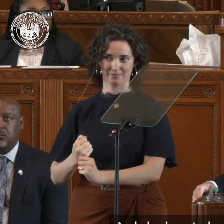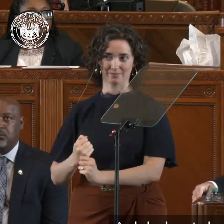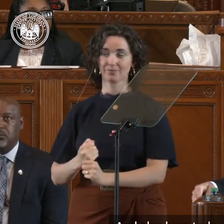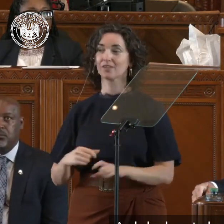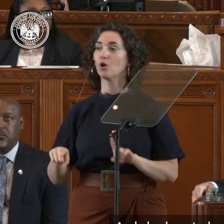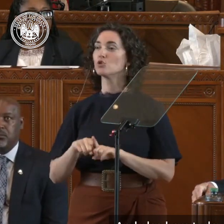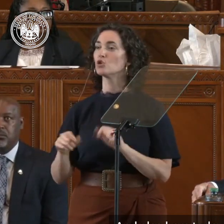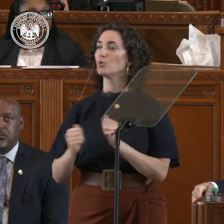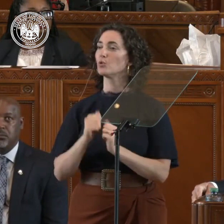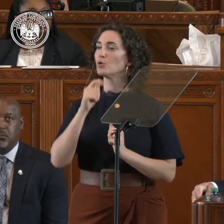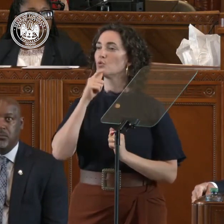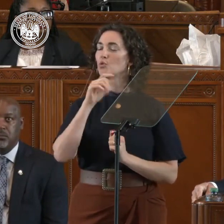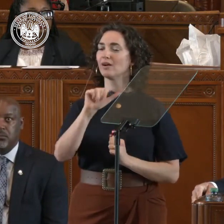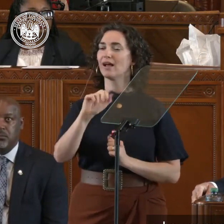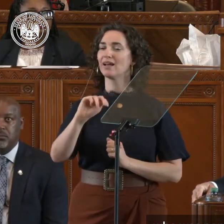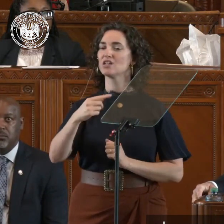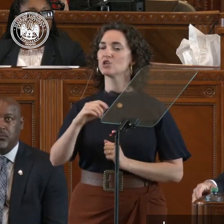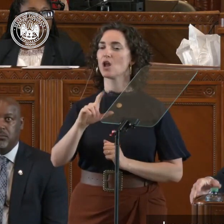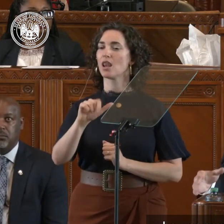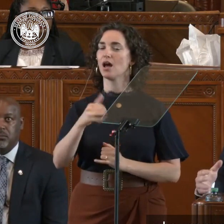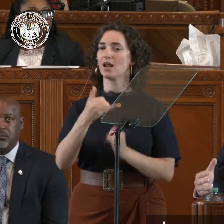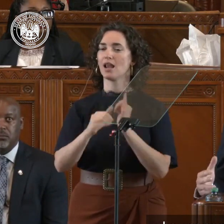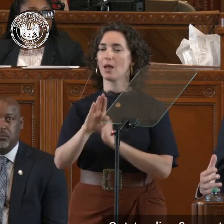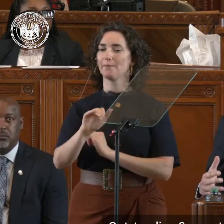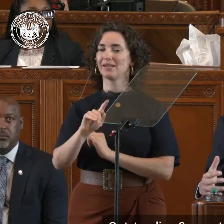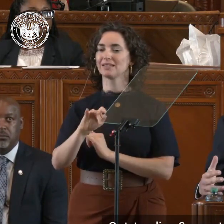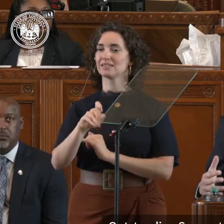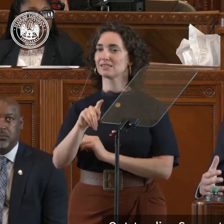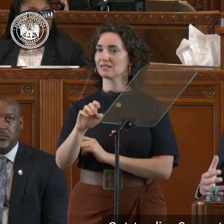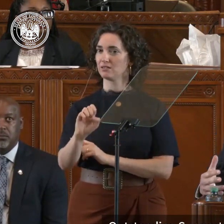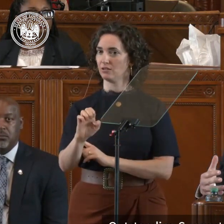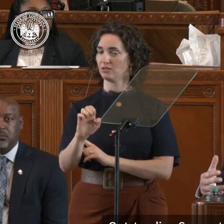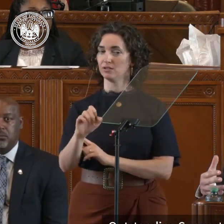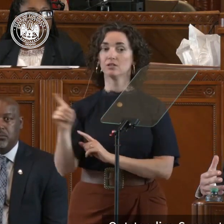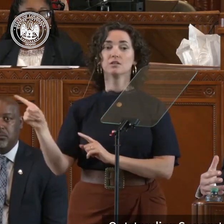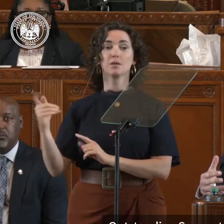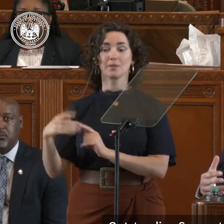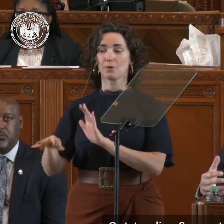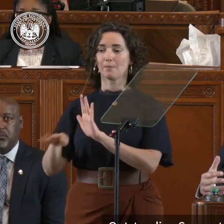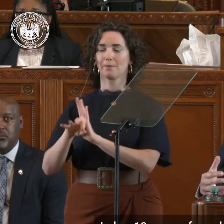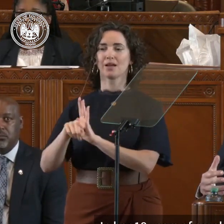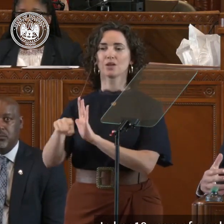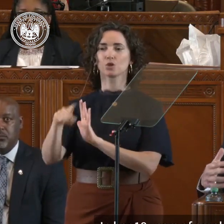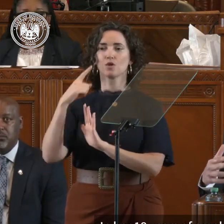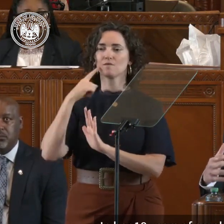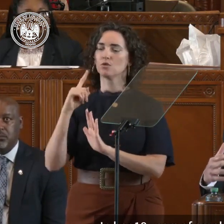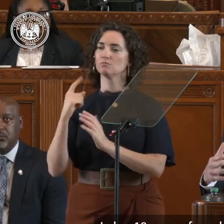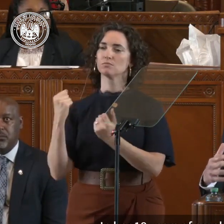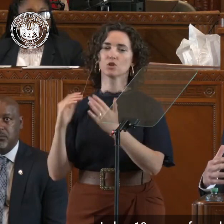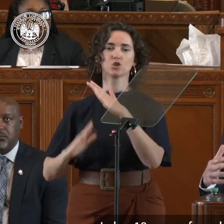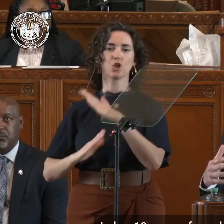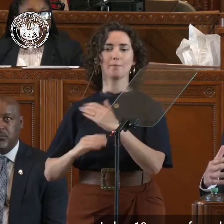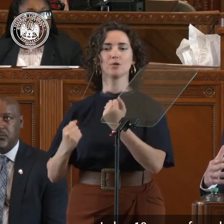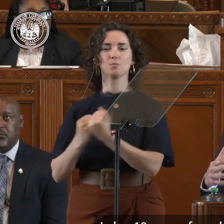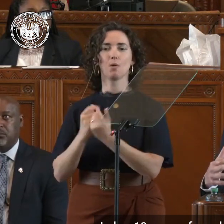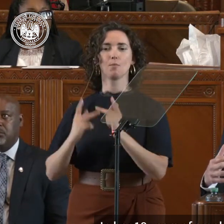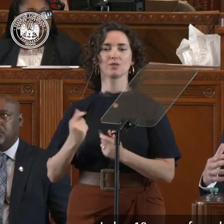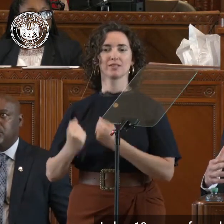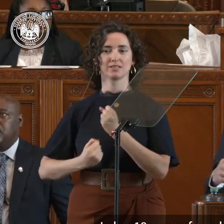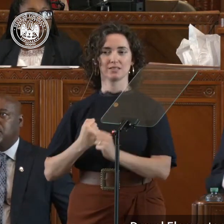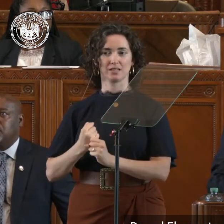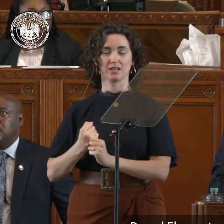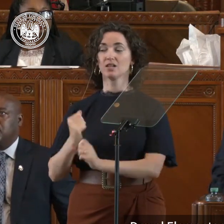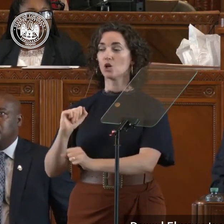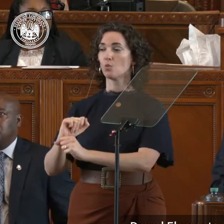today is Angela Batiste, who was nominated for Outstanding Support Person of the Year. In her 18 years of employment